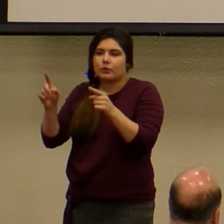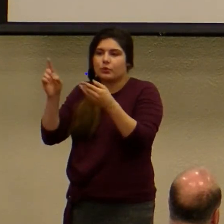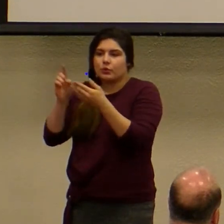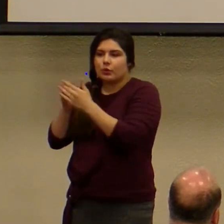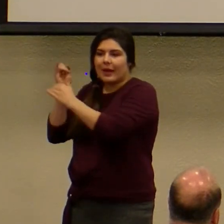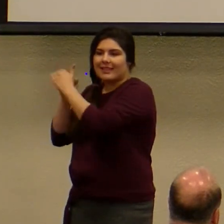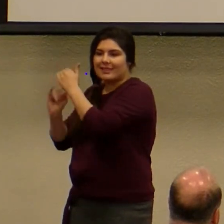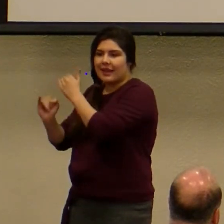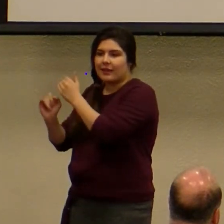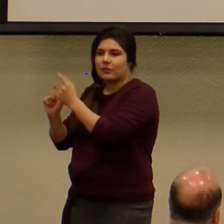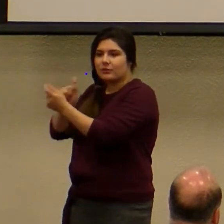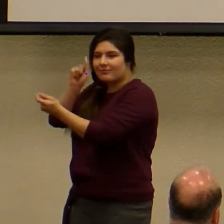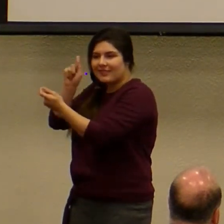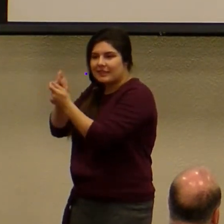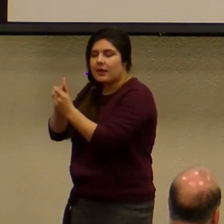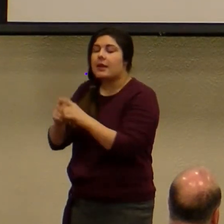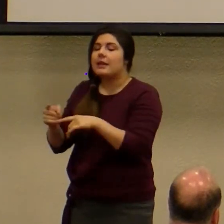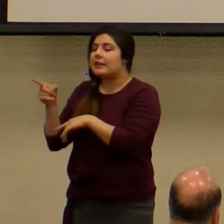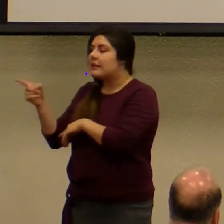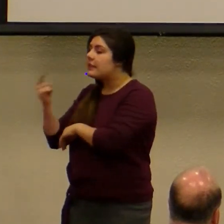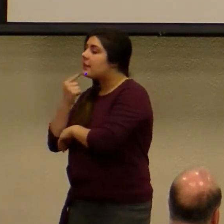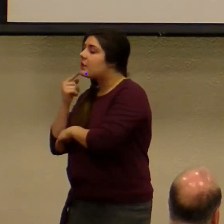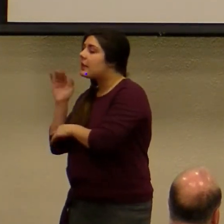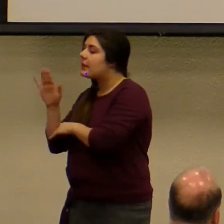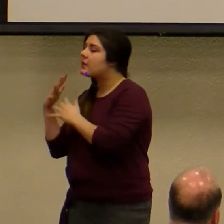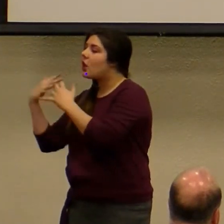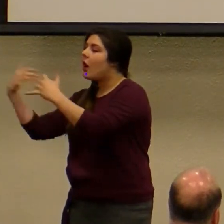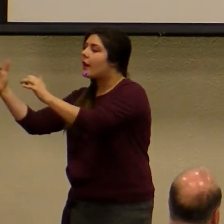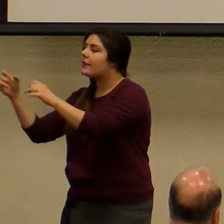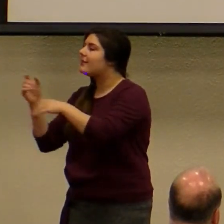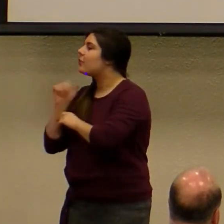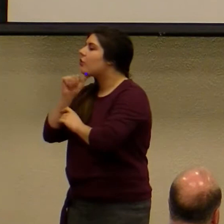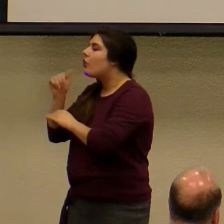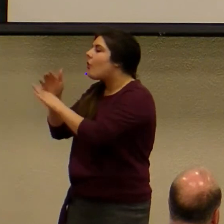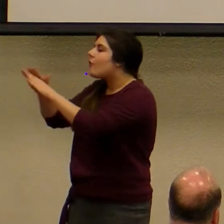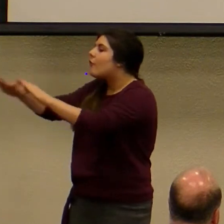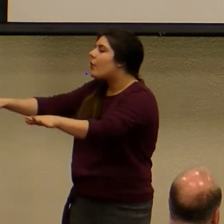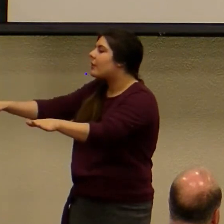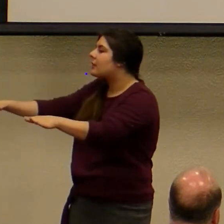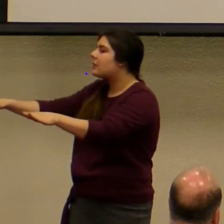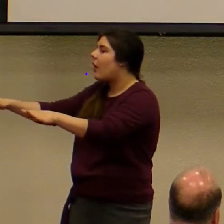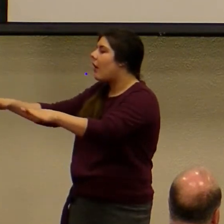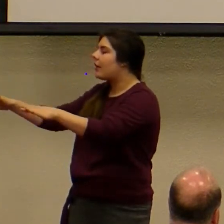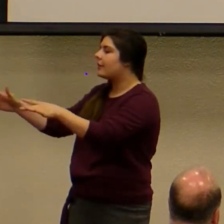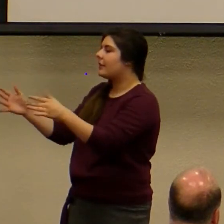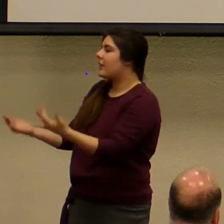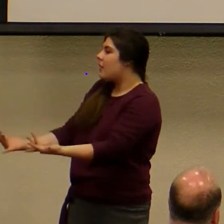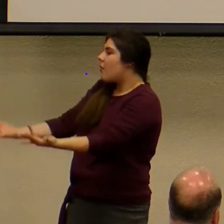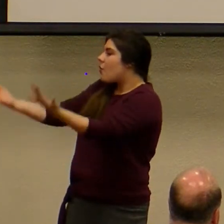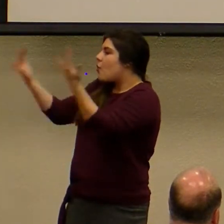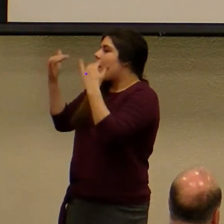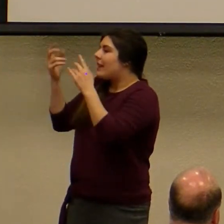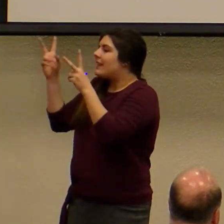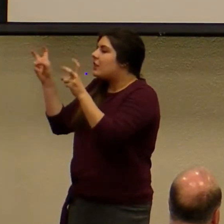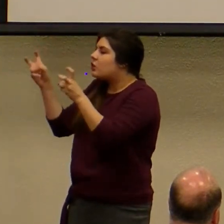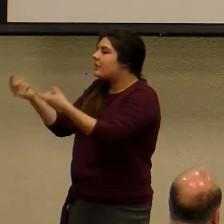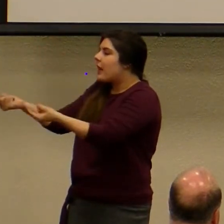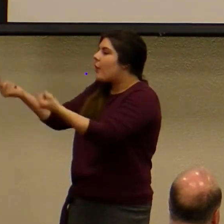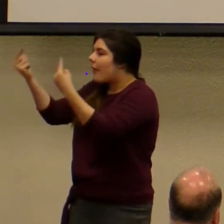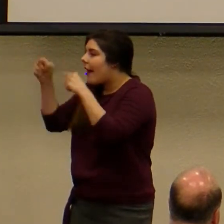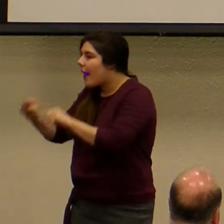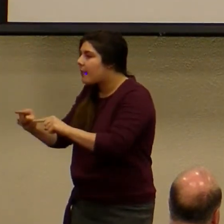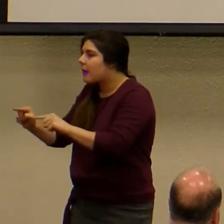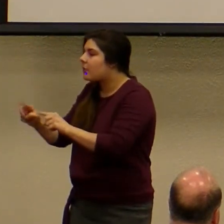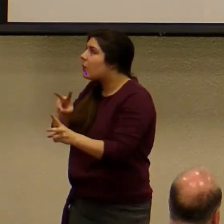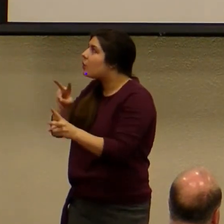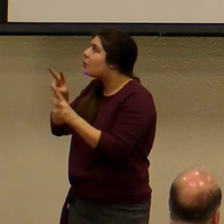Isaiah says to his audience, don't focus on the flood-like issues that are coming your way. look at the Lord of